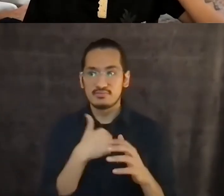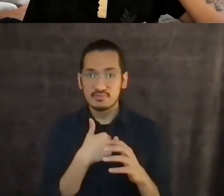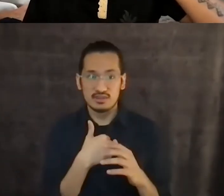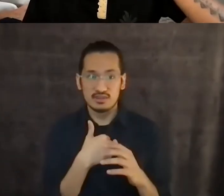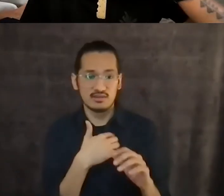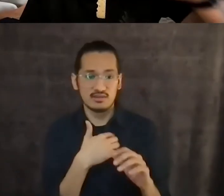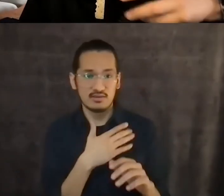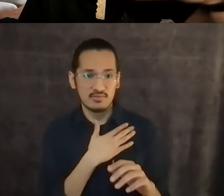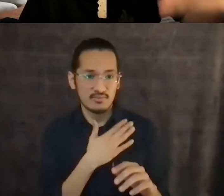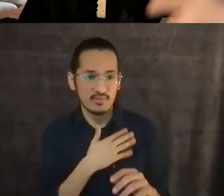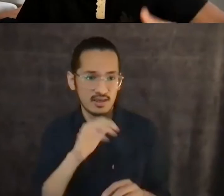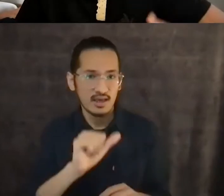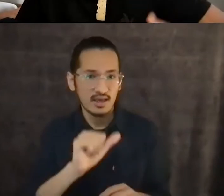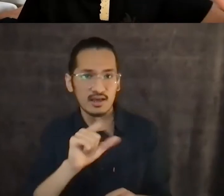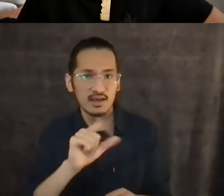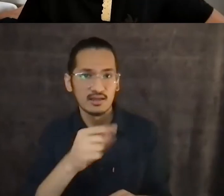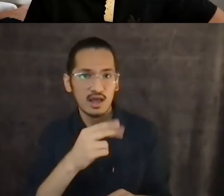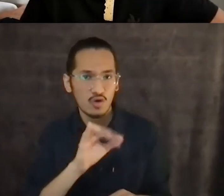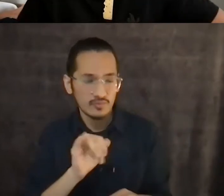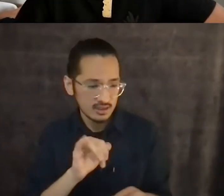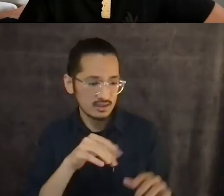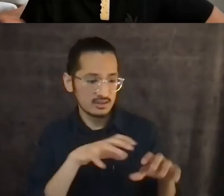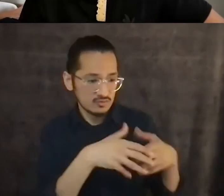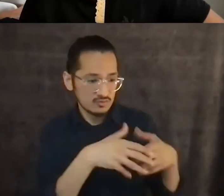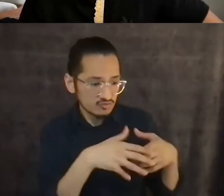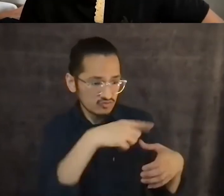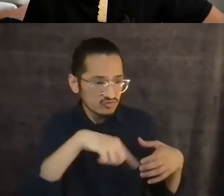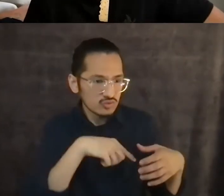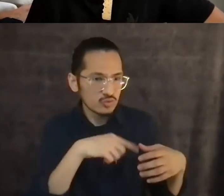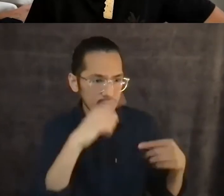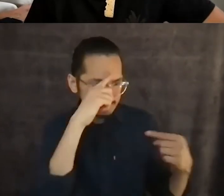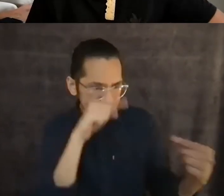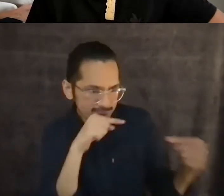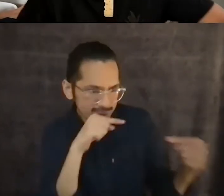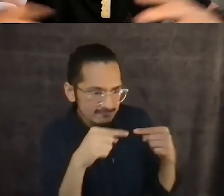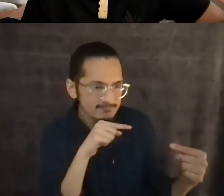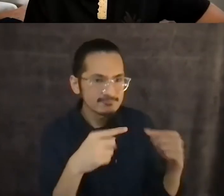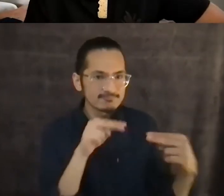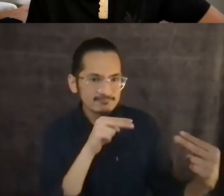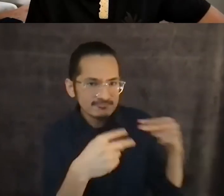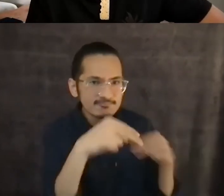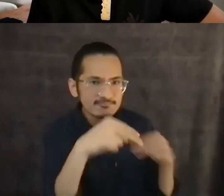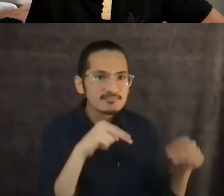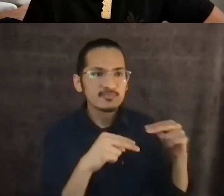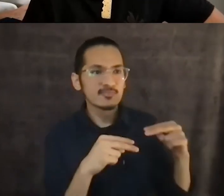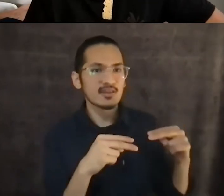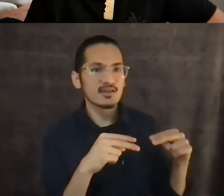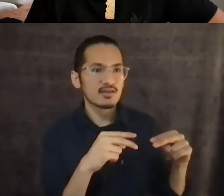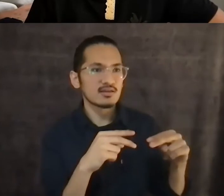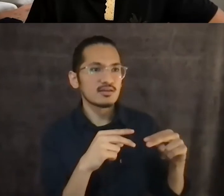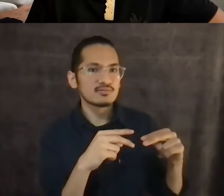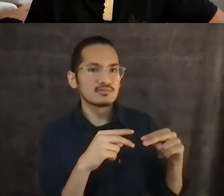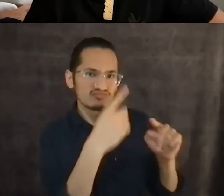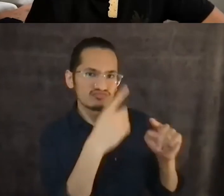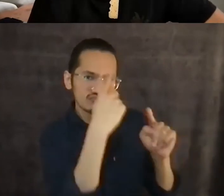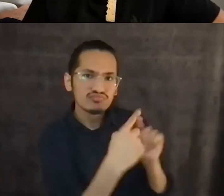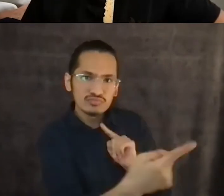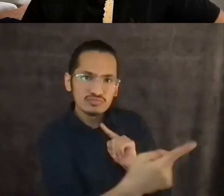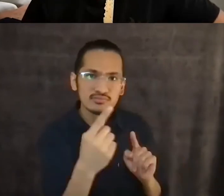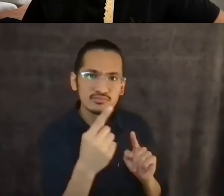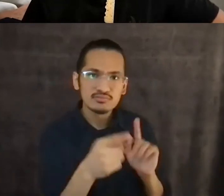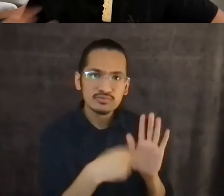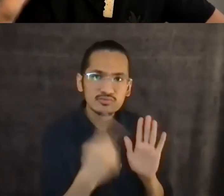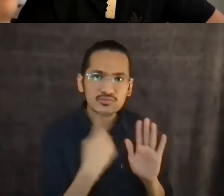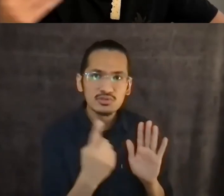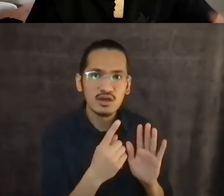and we can continue to build with each other and struggle with each other, uh, because we have common ground. Um, that's